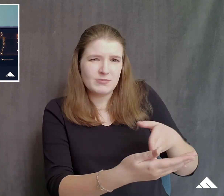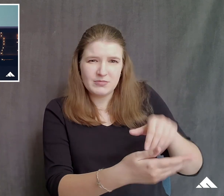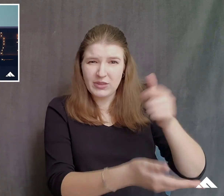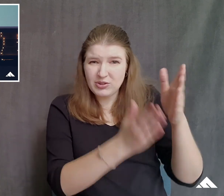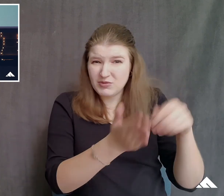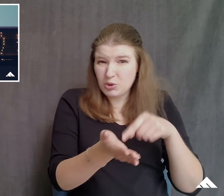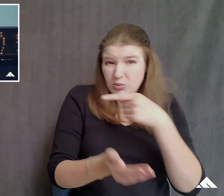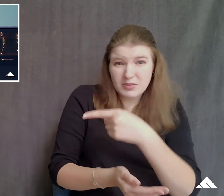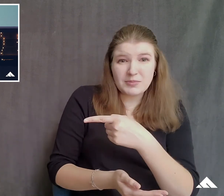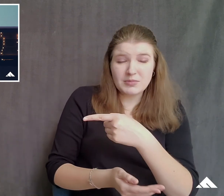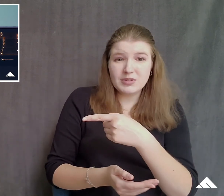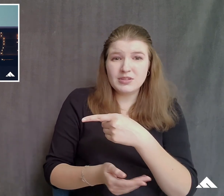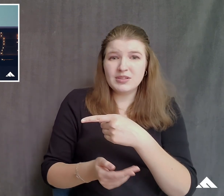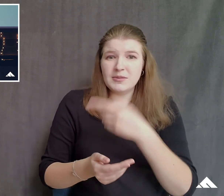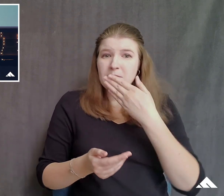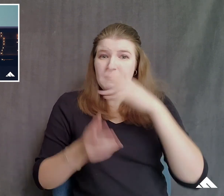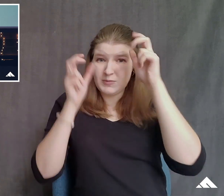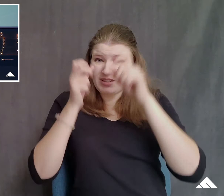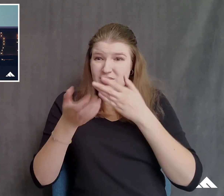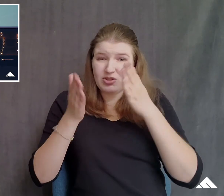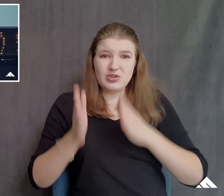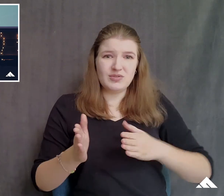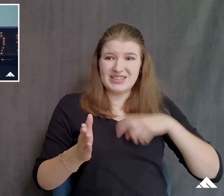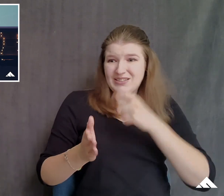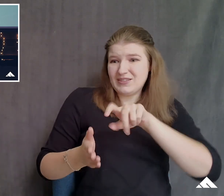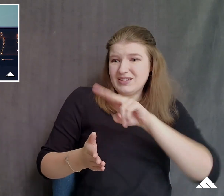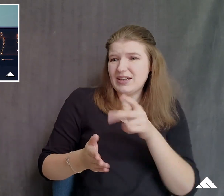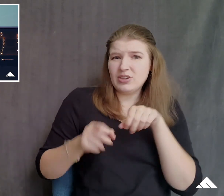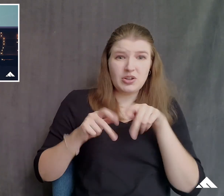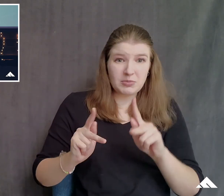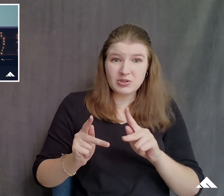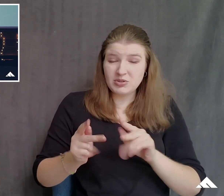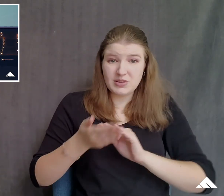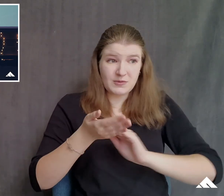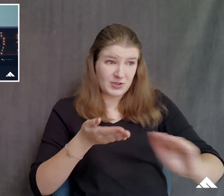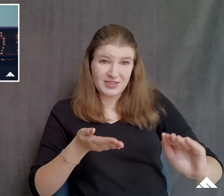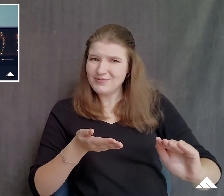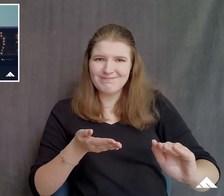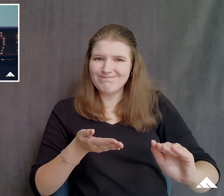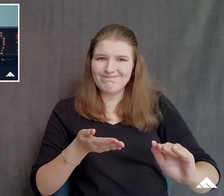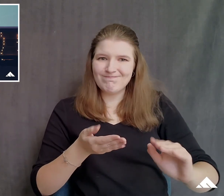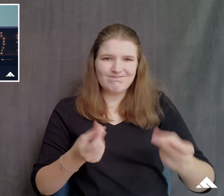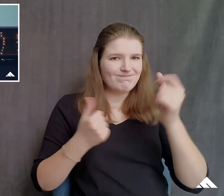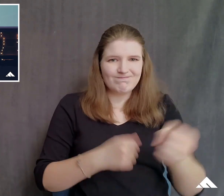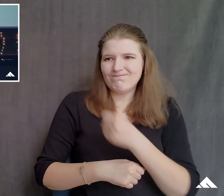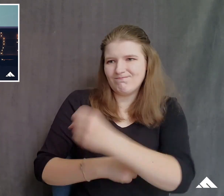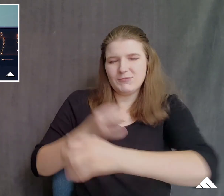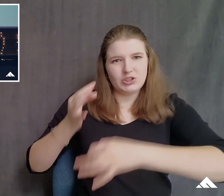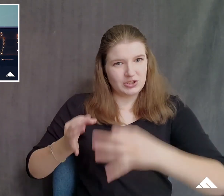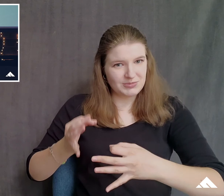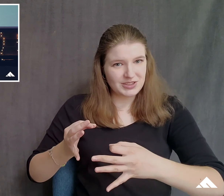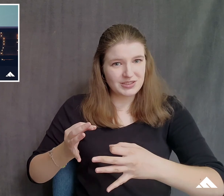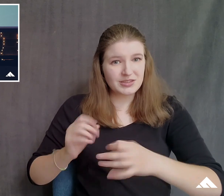doesn't really matter who it is you've not forgiven or what the grudge that you're holding on to, it's building up inside of you.